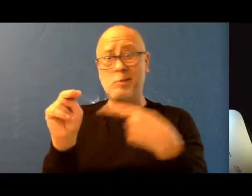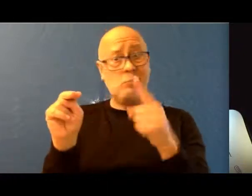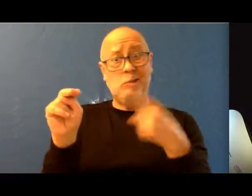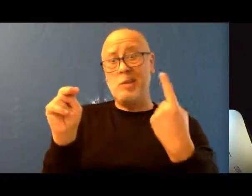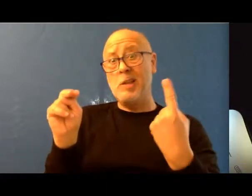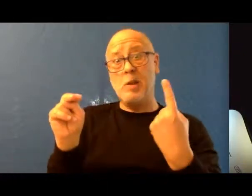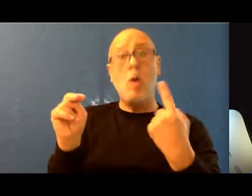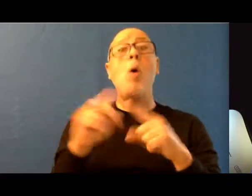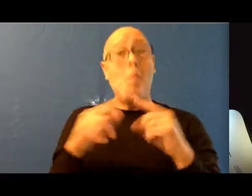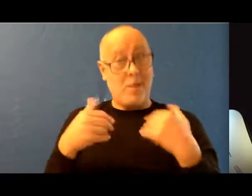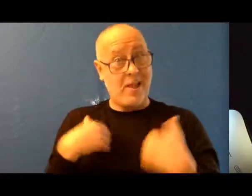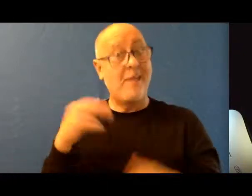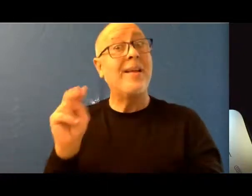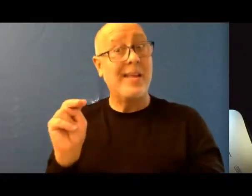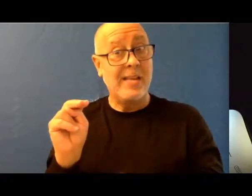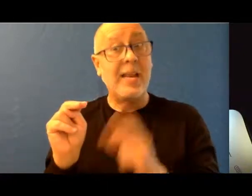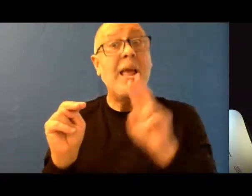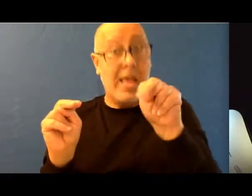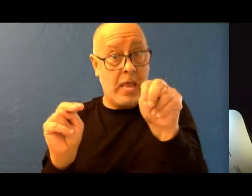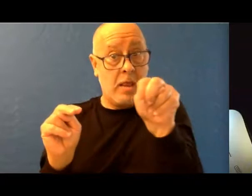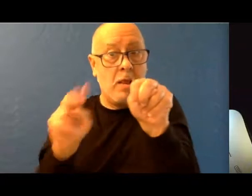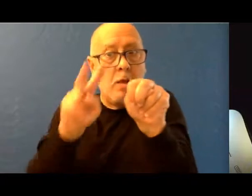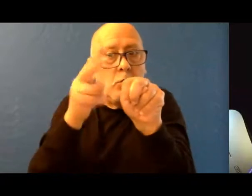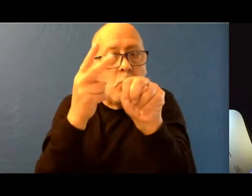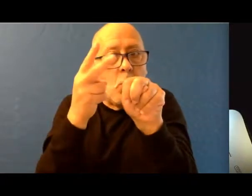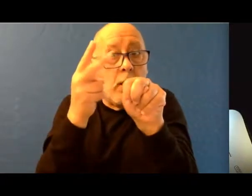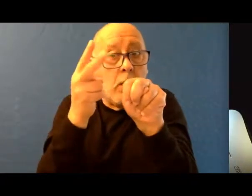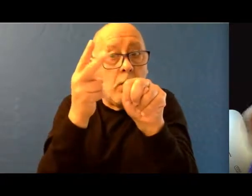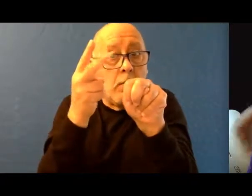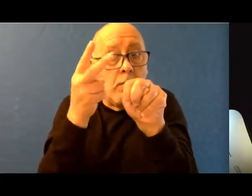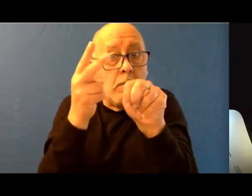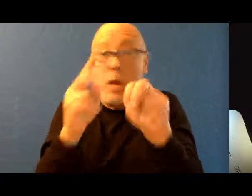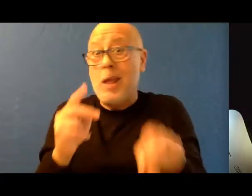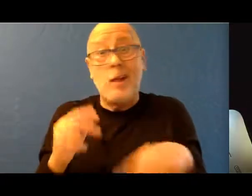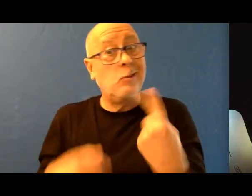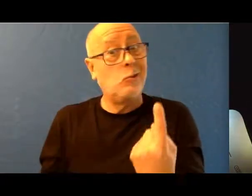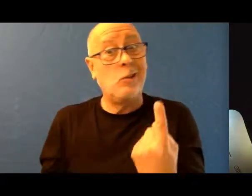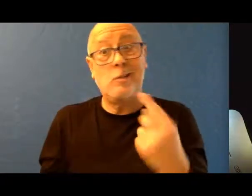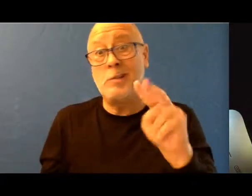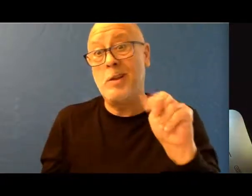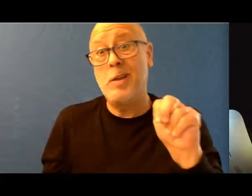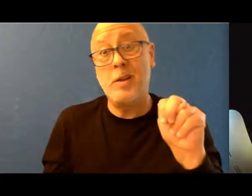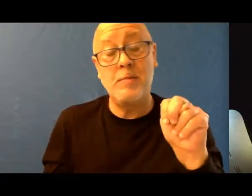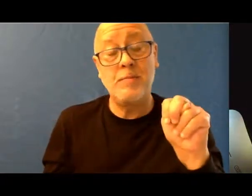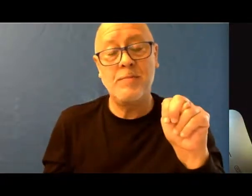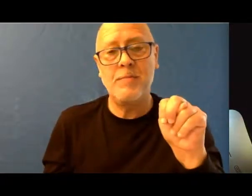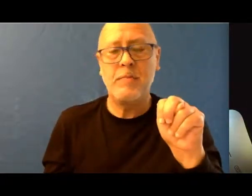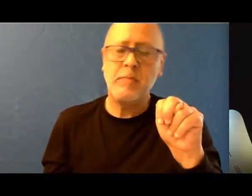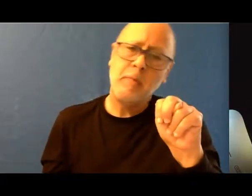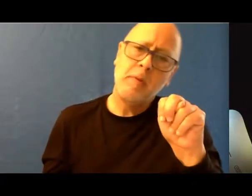do have n squared and just n. So for this one,